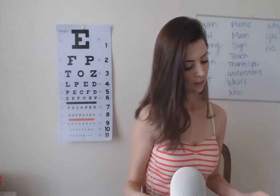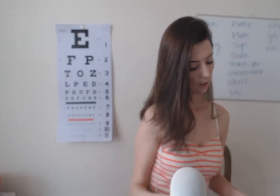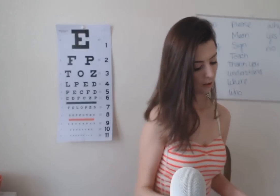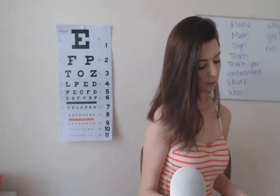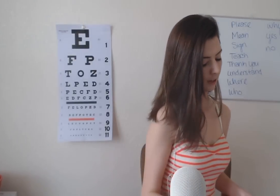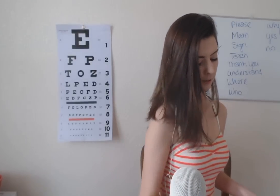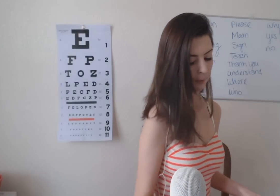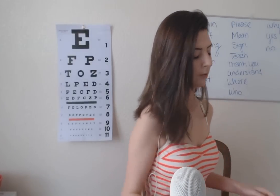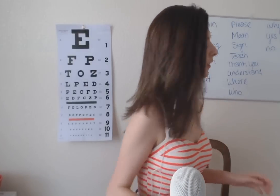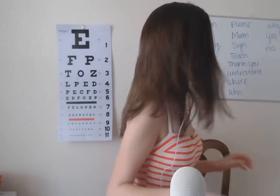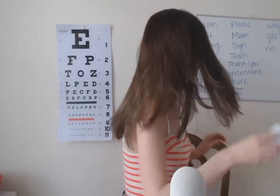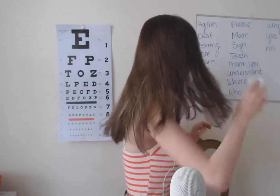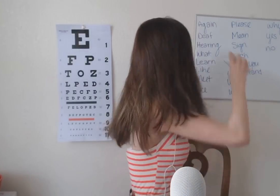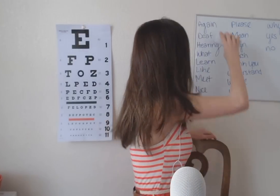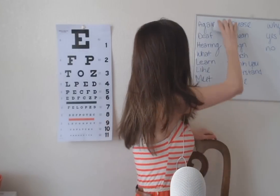All right, perfect. So